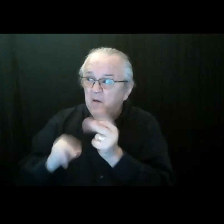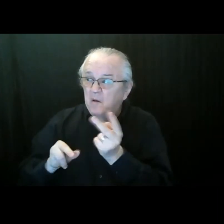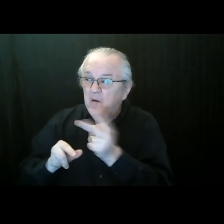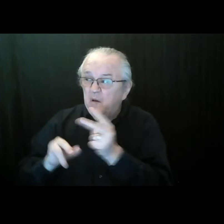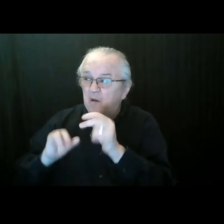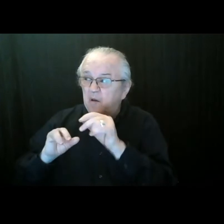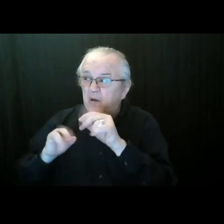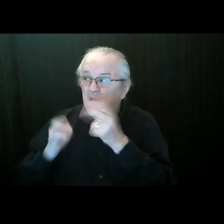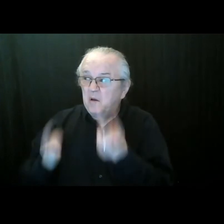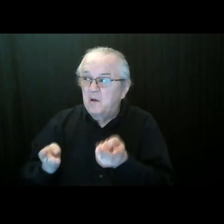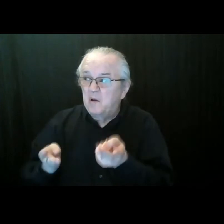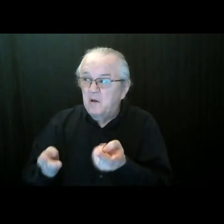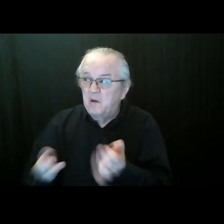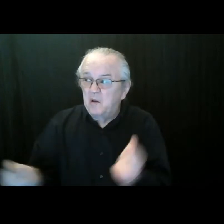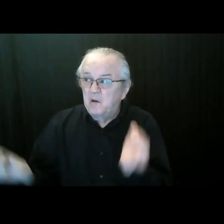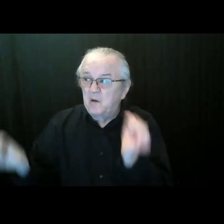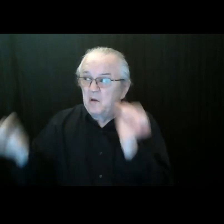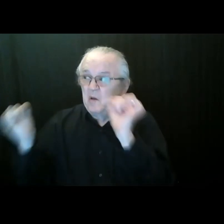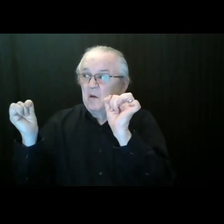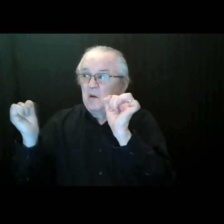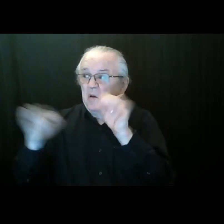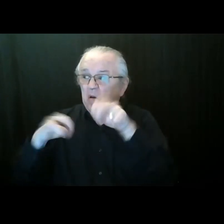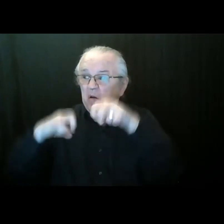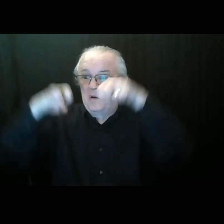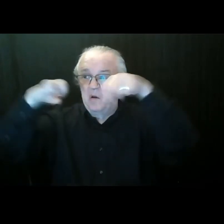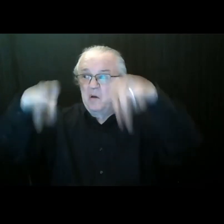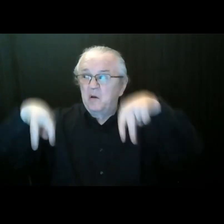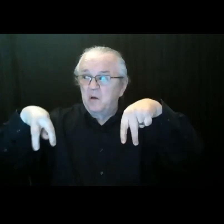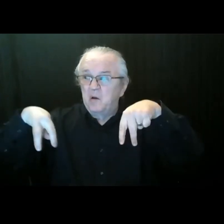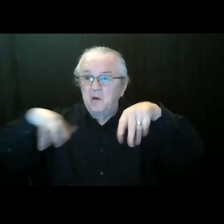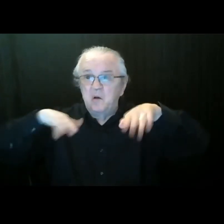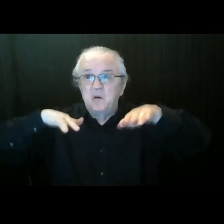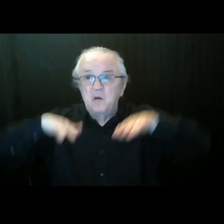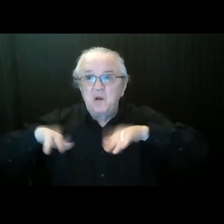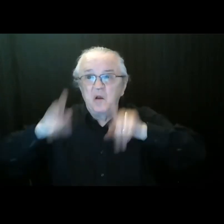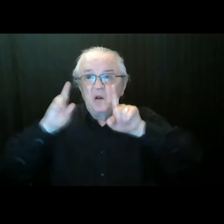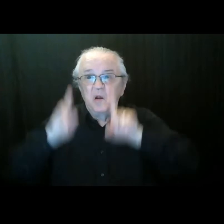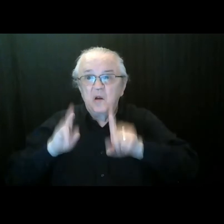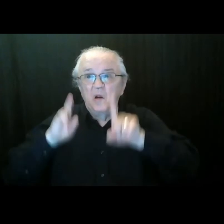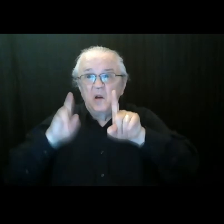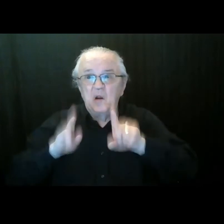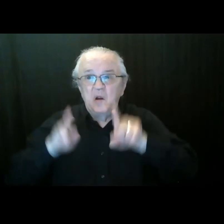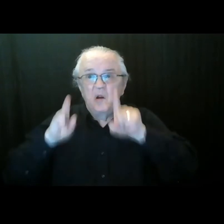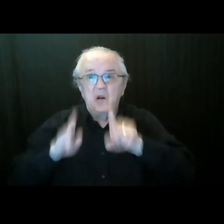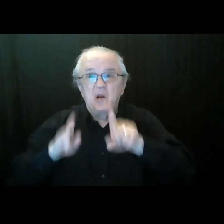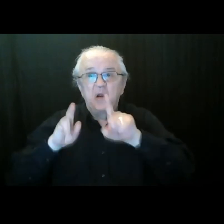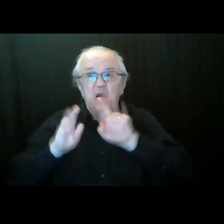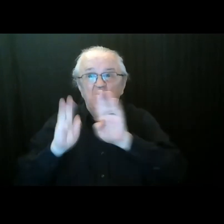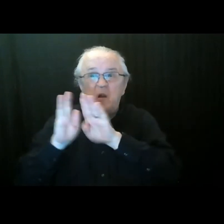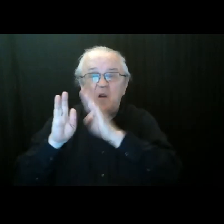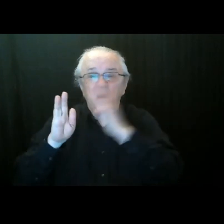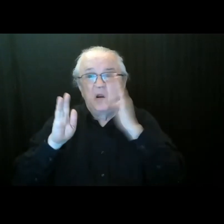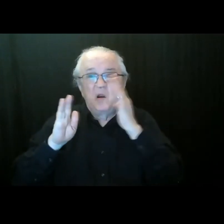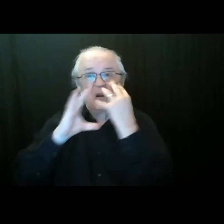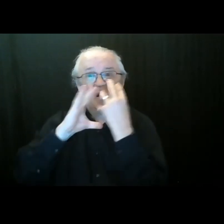their slabs, gets off, walks down the aisle, and goes out of the door. And as